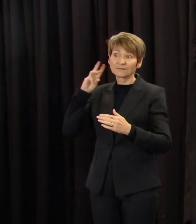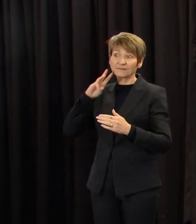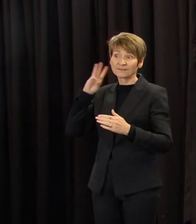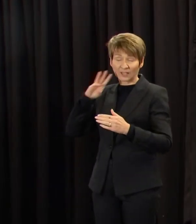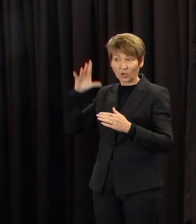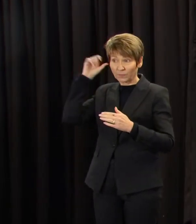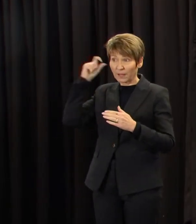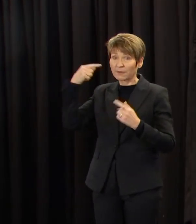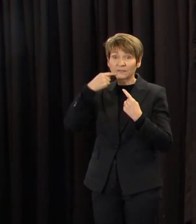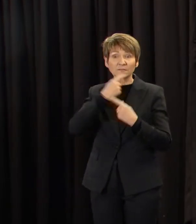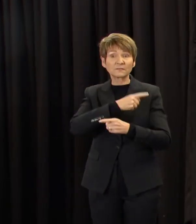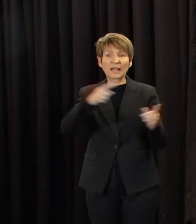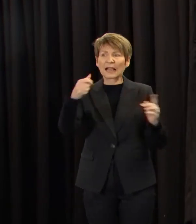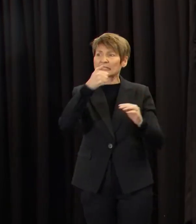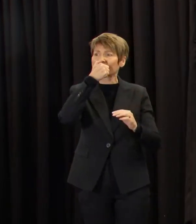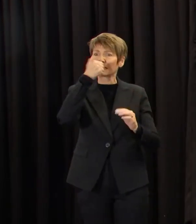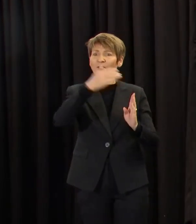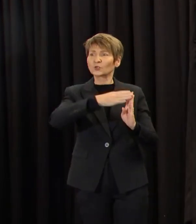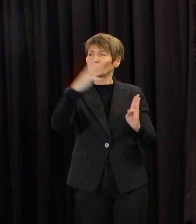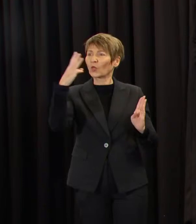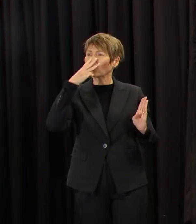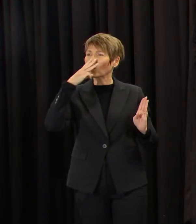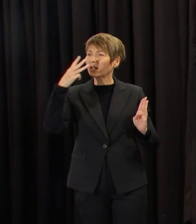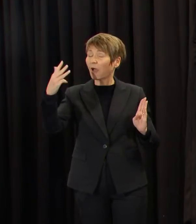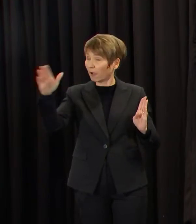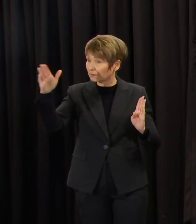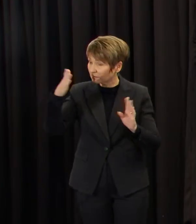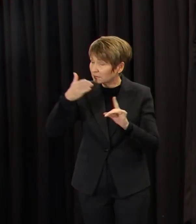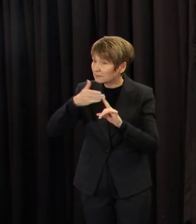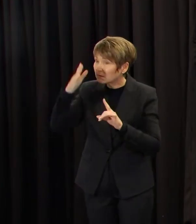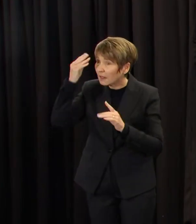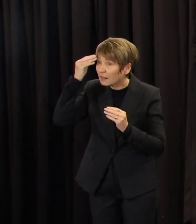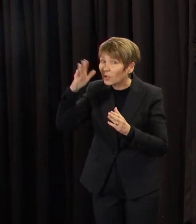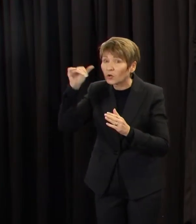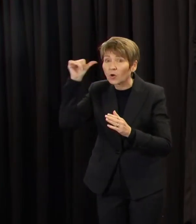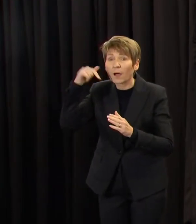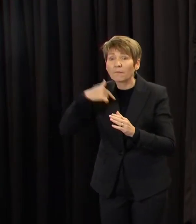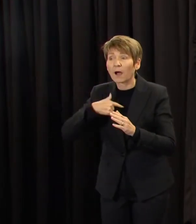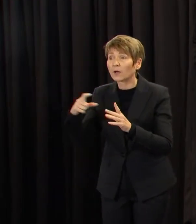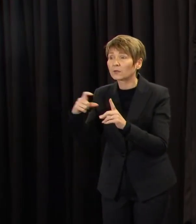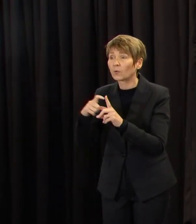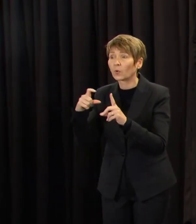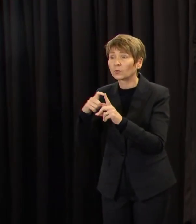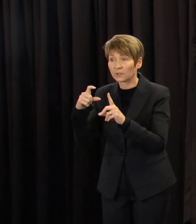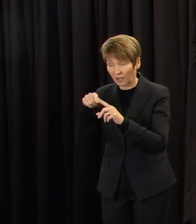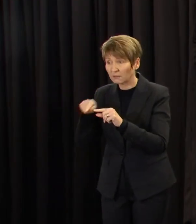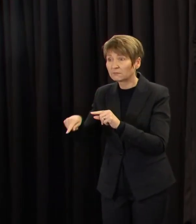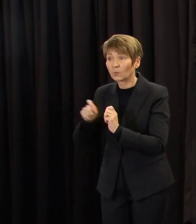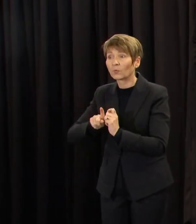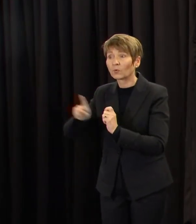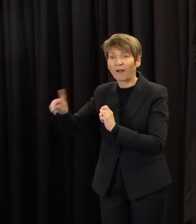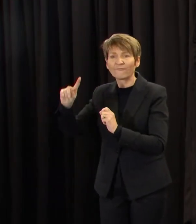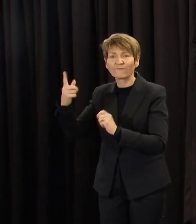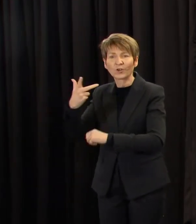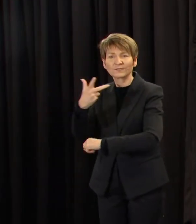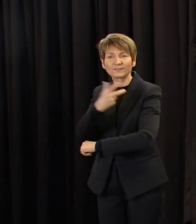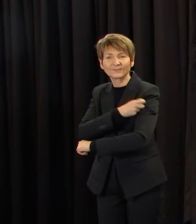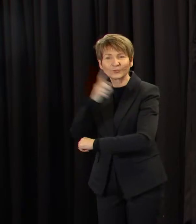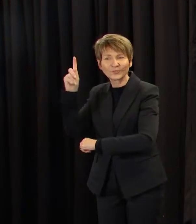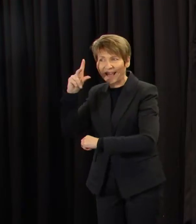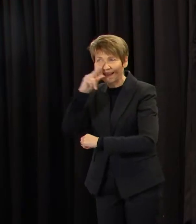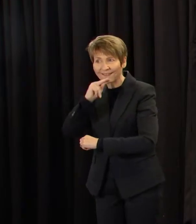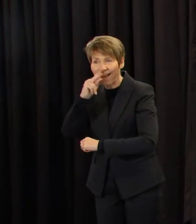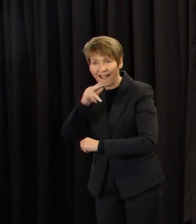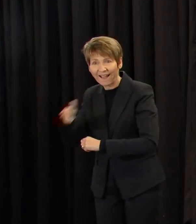39. Gracie our daughter got a booking. She's going to get her first dose later on today. Yeah, we just went